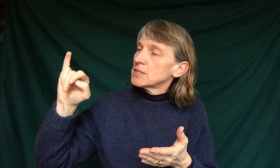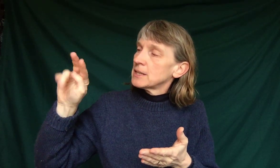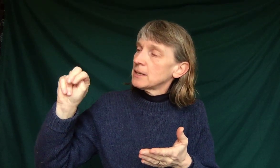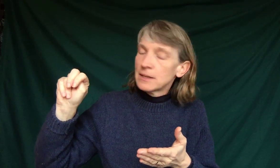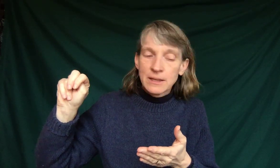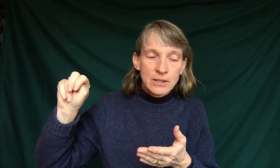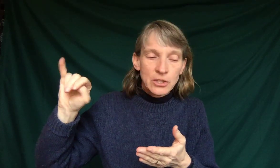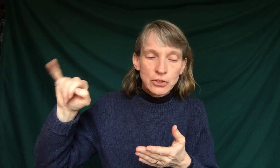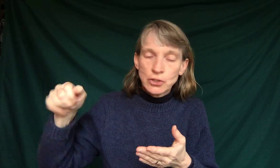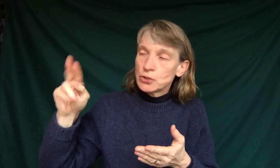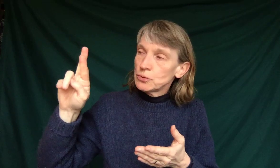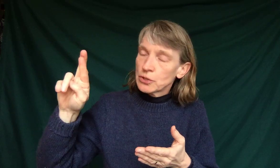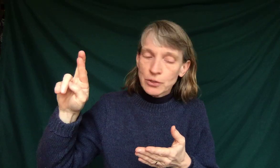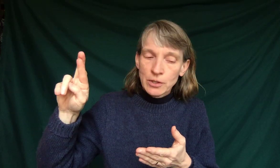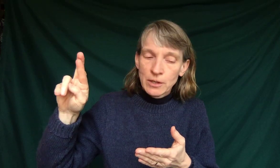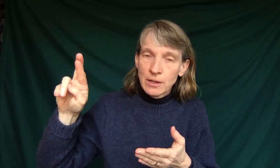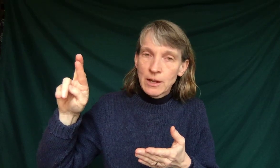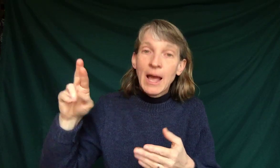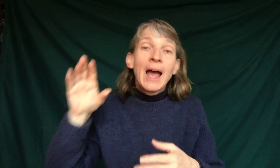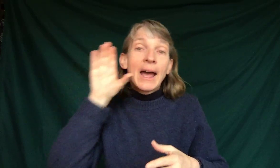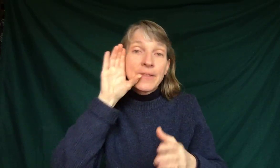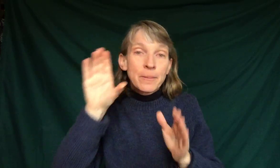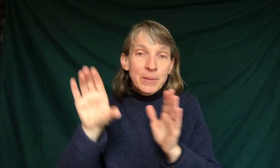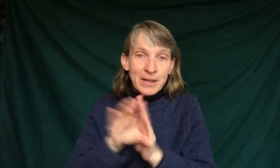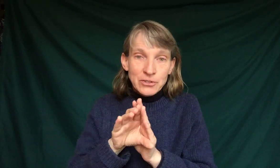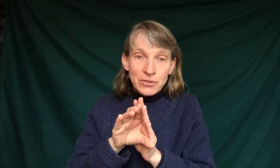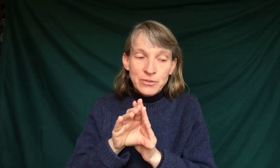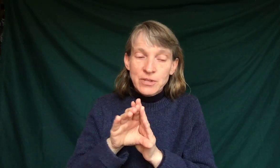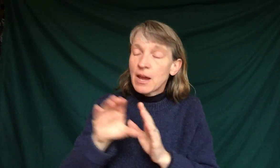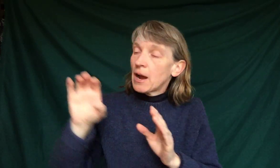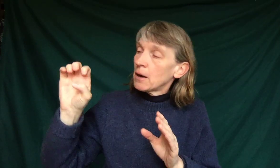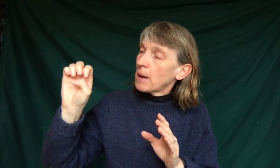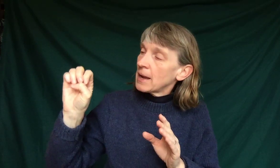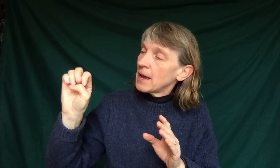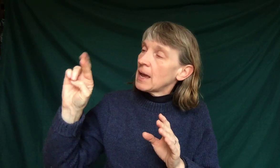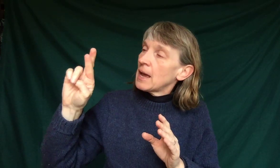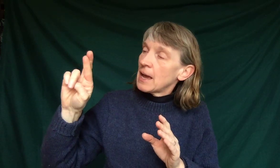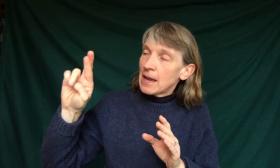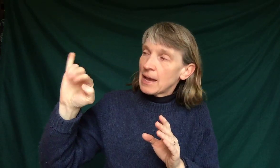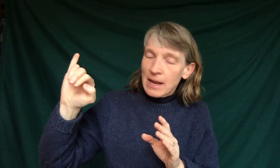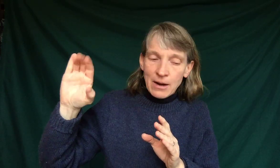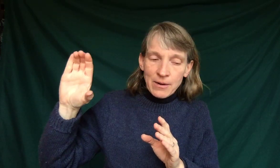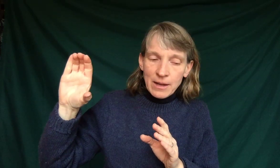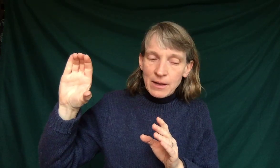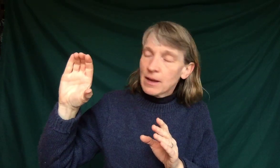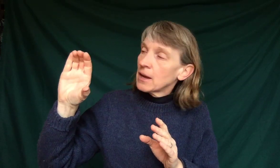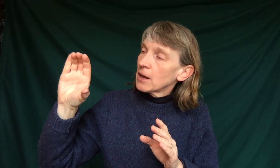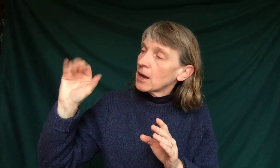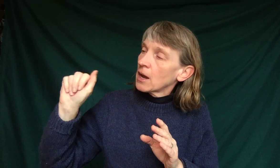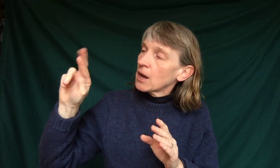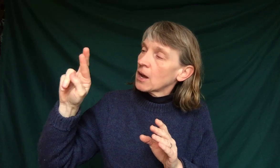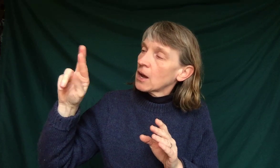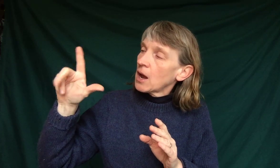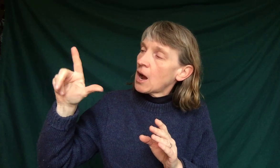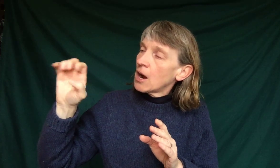Martin Jr. and the pictures are by Eric Carle.